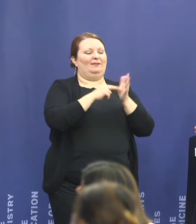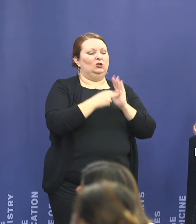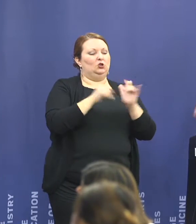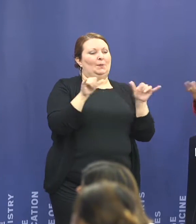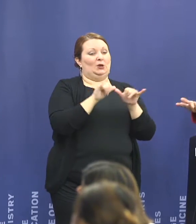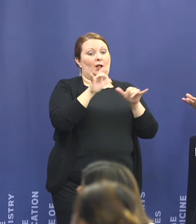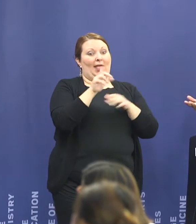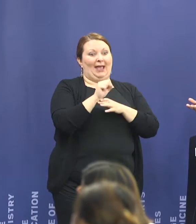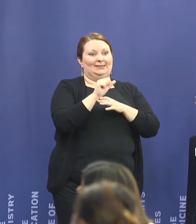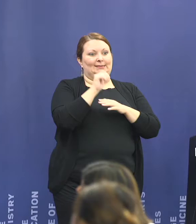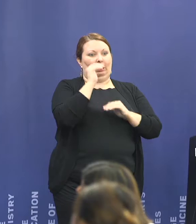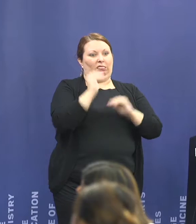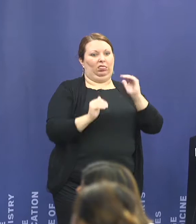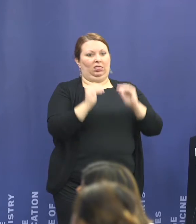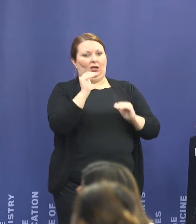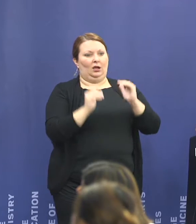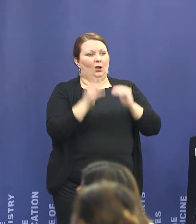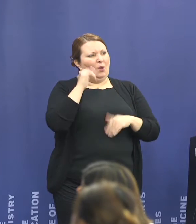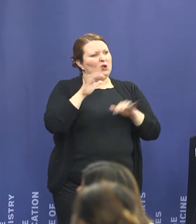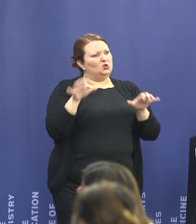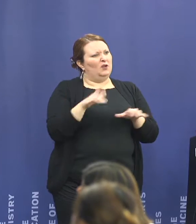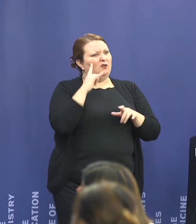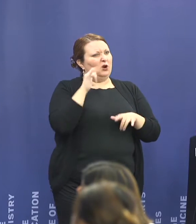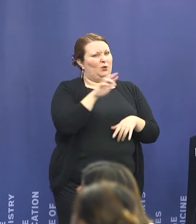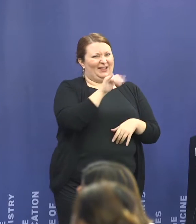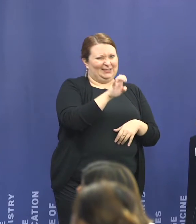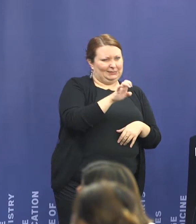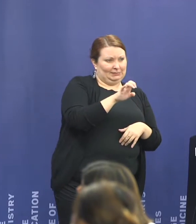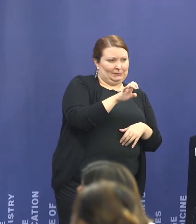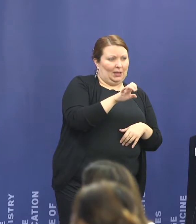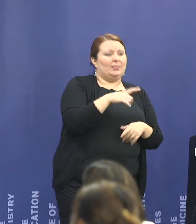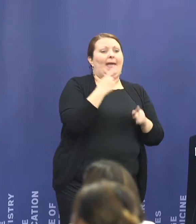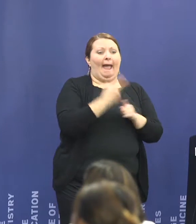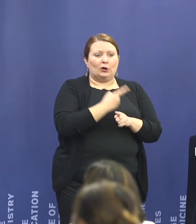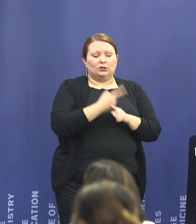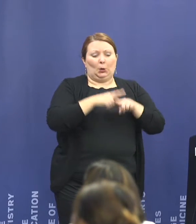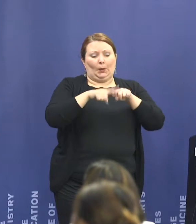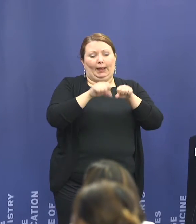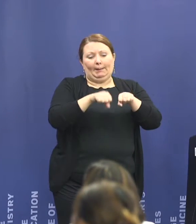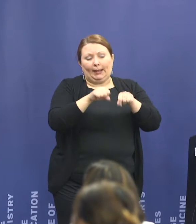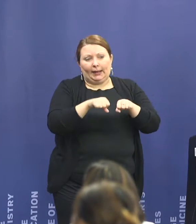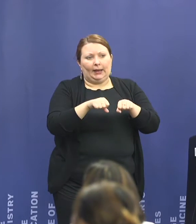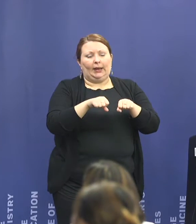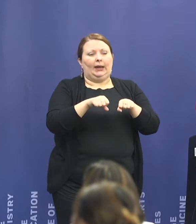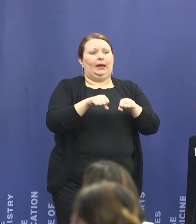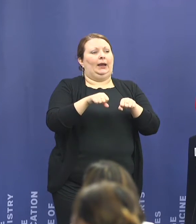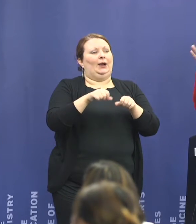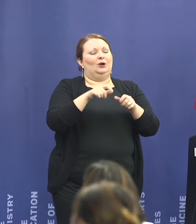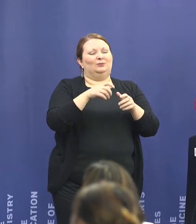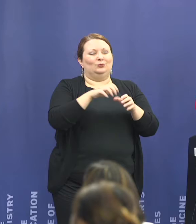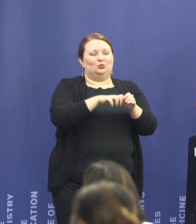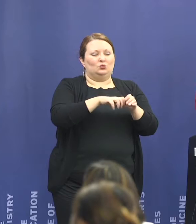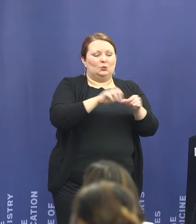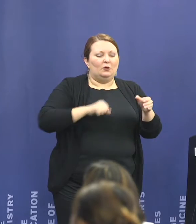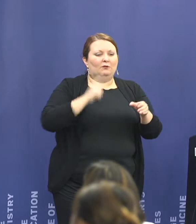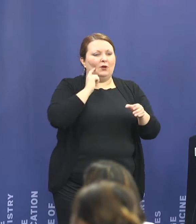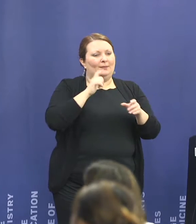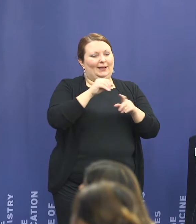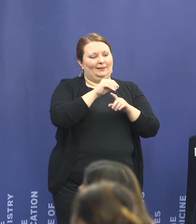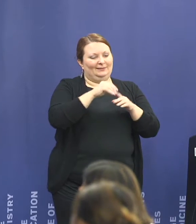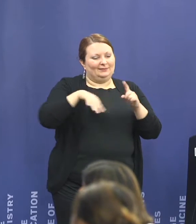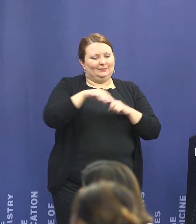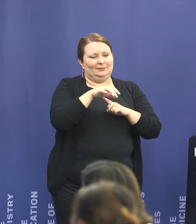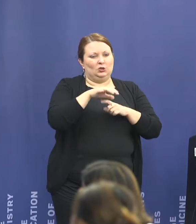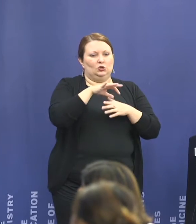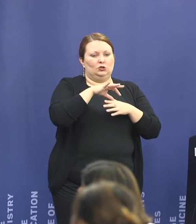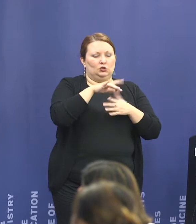class inequality. Why should we do that for race? That accuracy and reliability are decontextualized from social outcomes